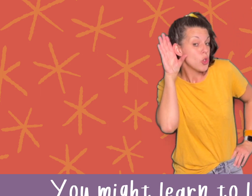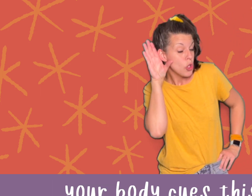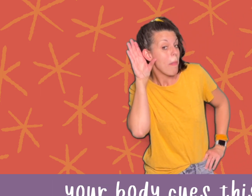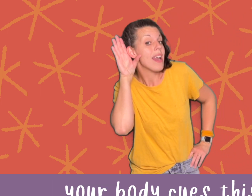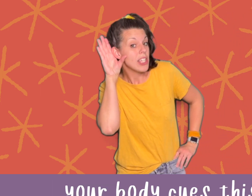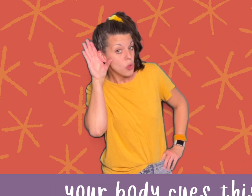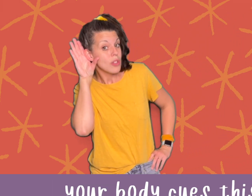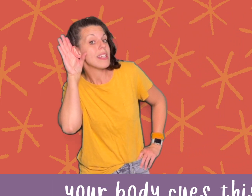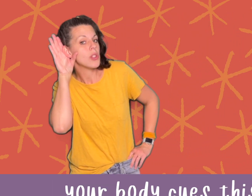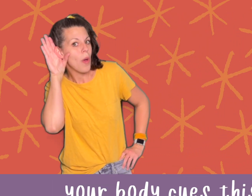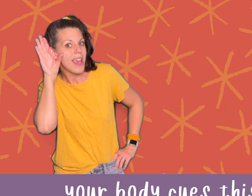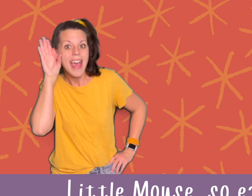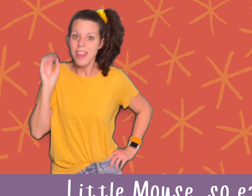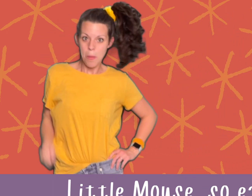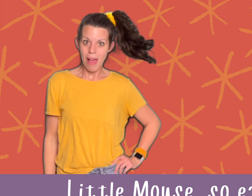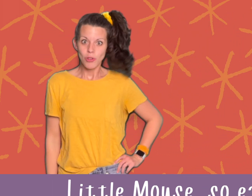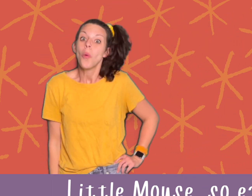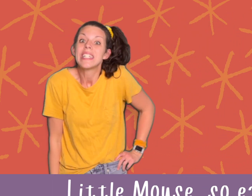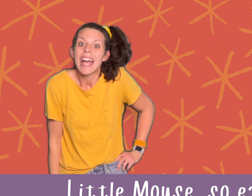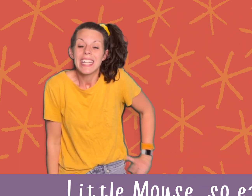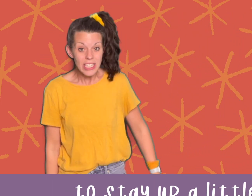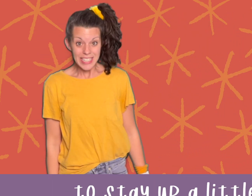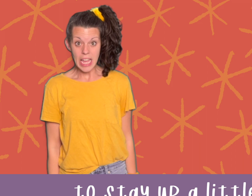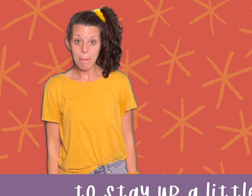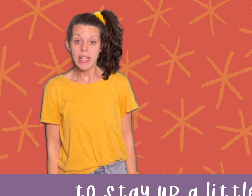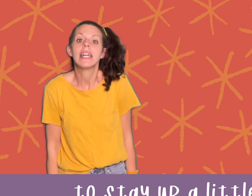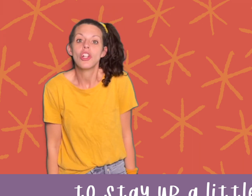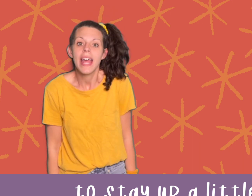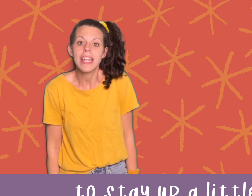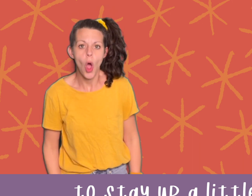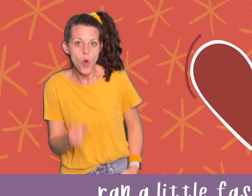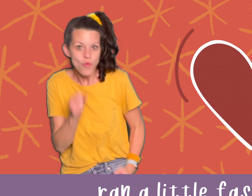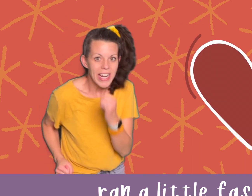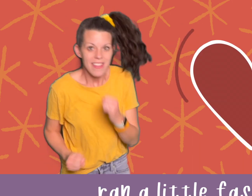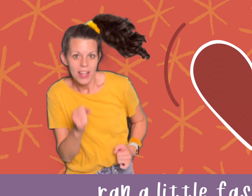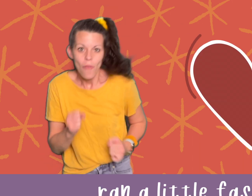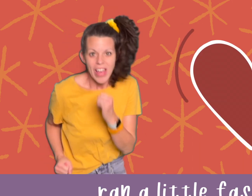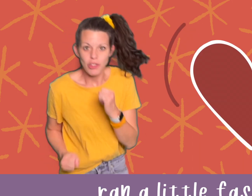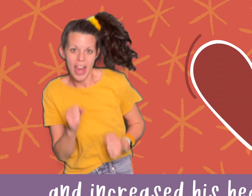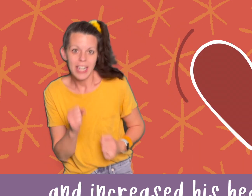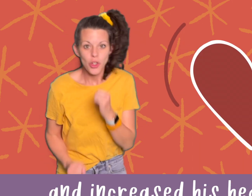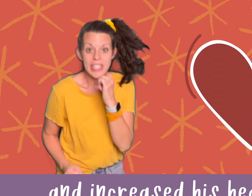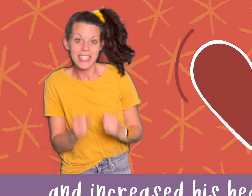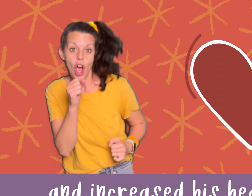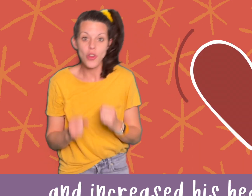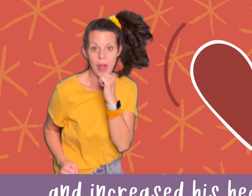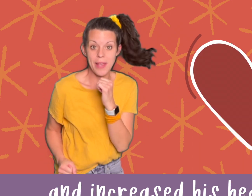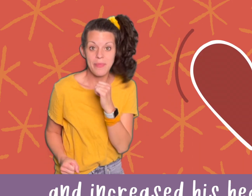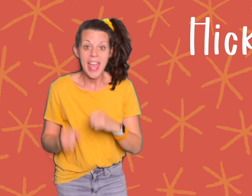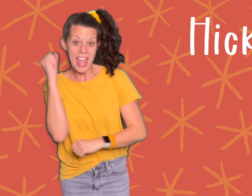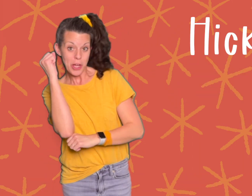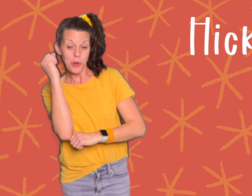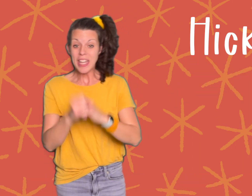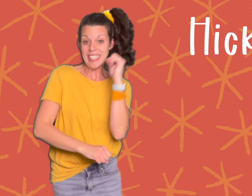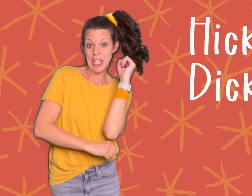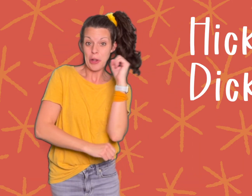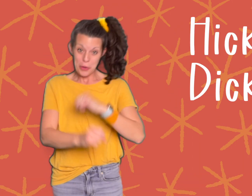your body cues this way. Little mouse, so excited to stay up a little late, ran a little faster and increased his heart rate. Hickory dickory